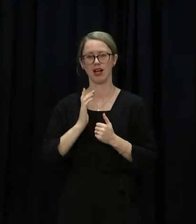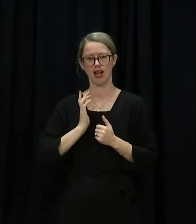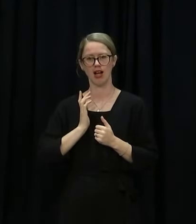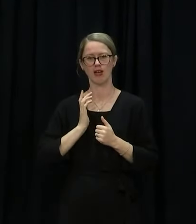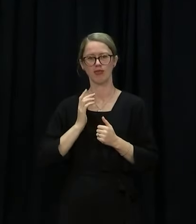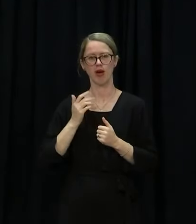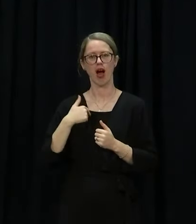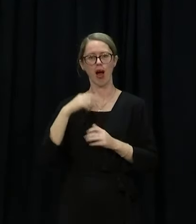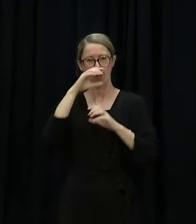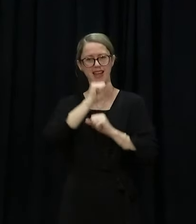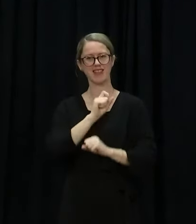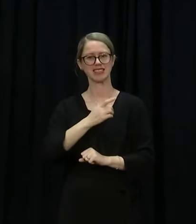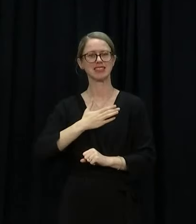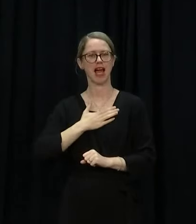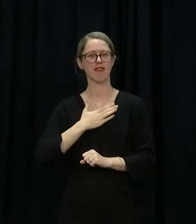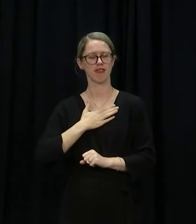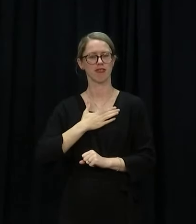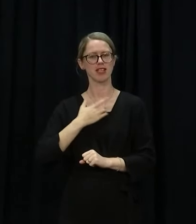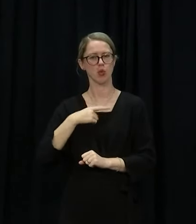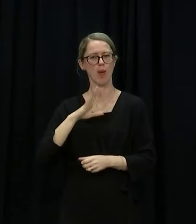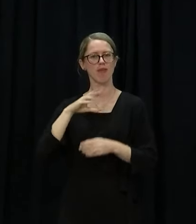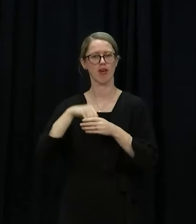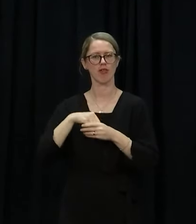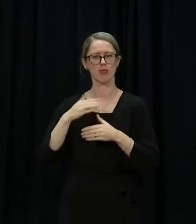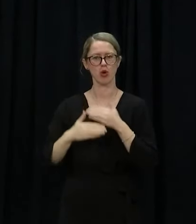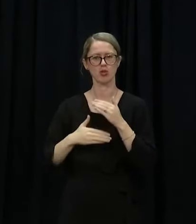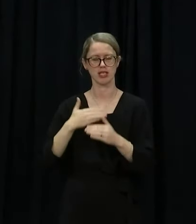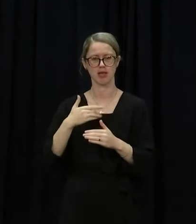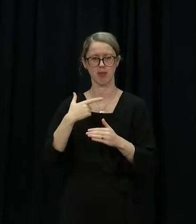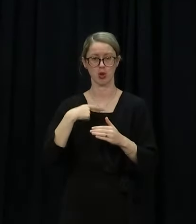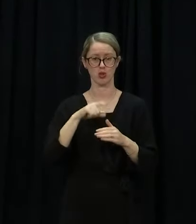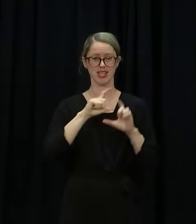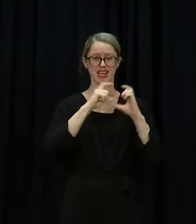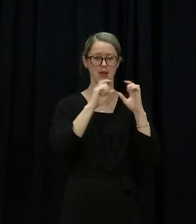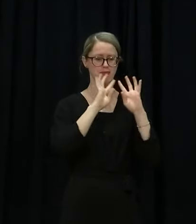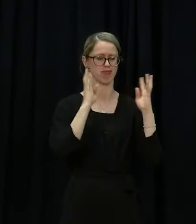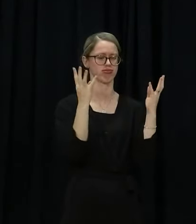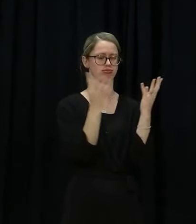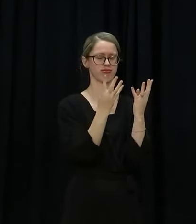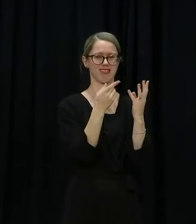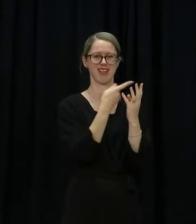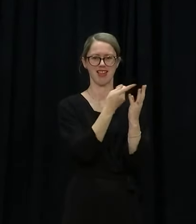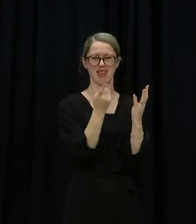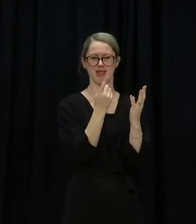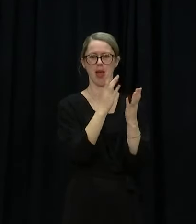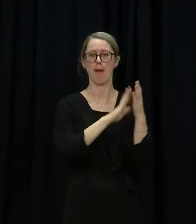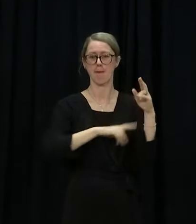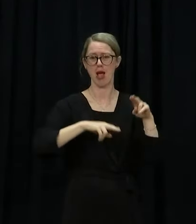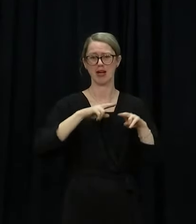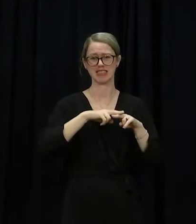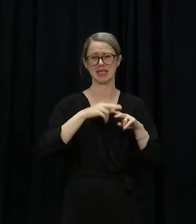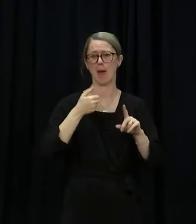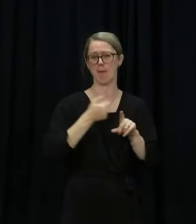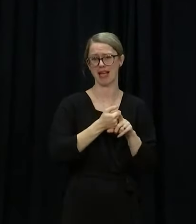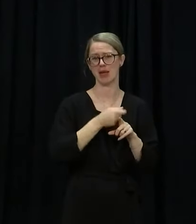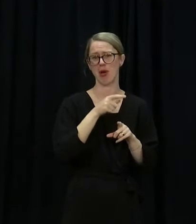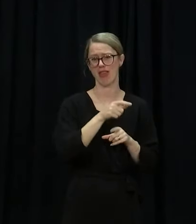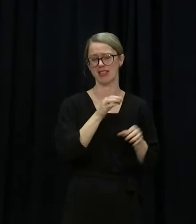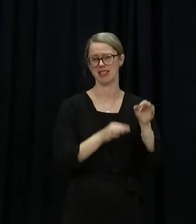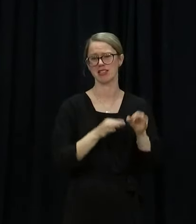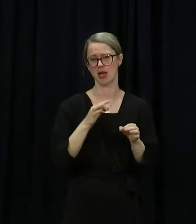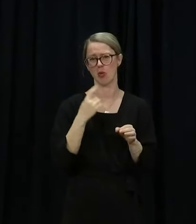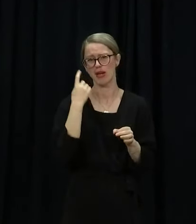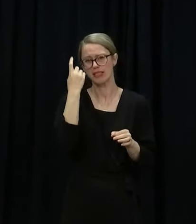this unless I believed it was safe. Because around that table, we have parents too, all affected by these decisions, and so we take them